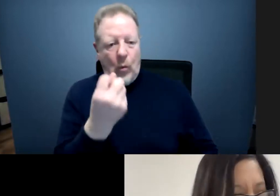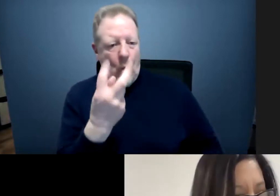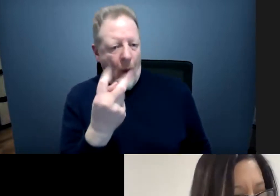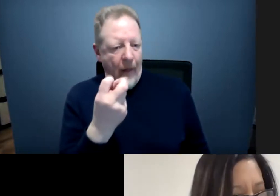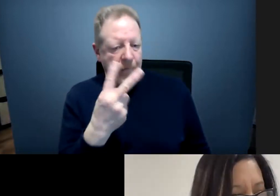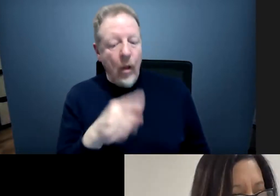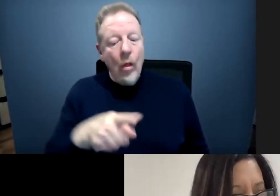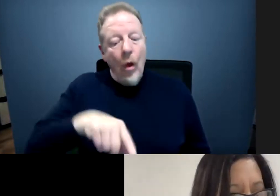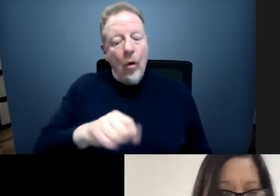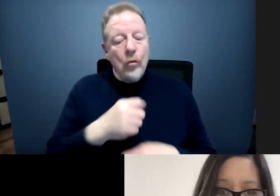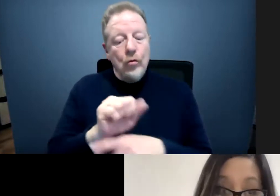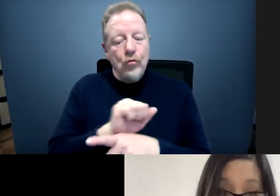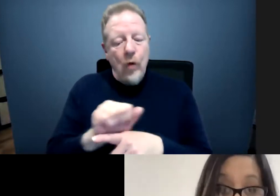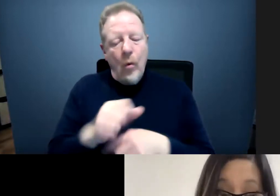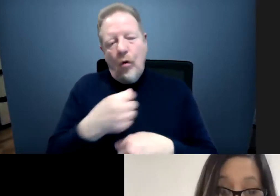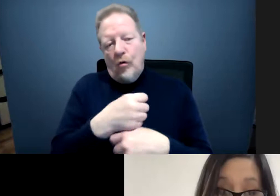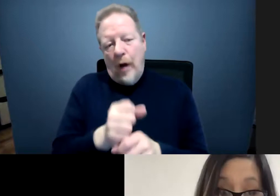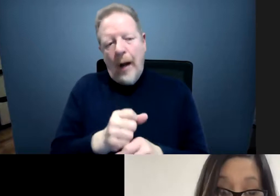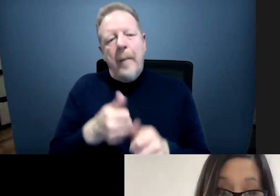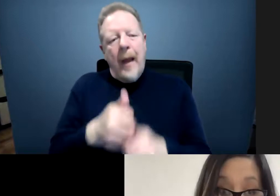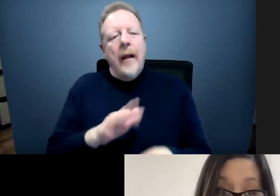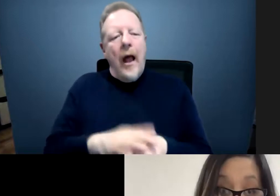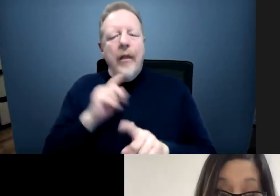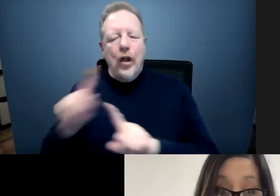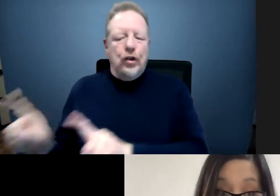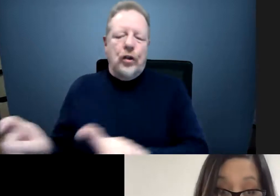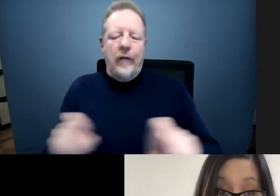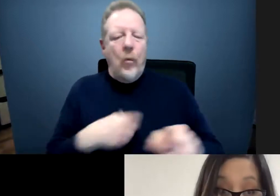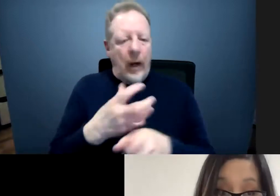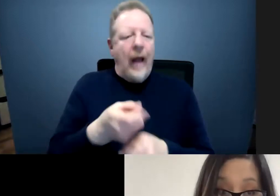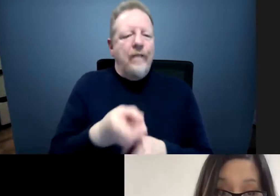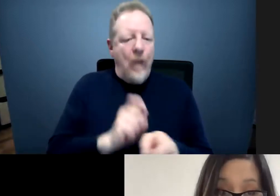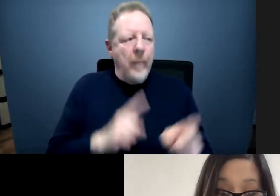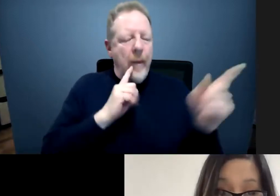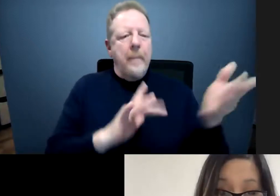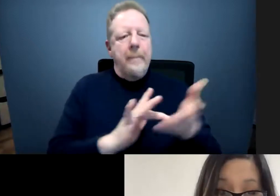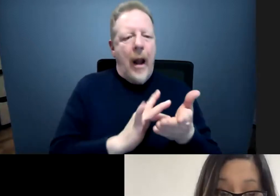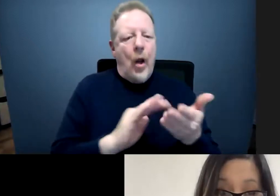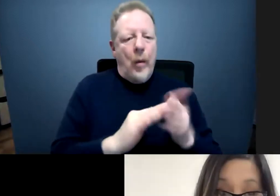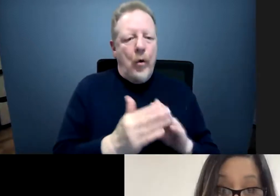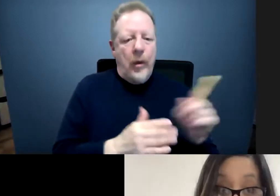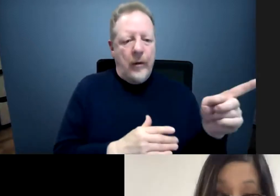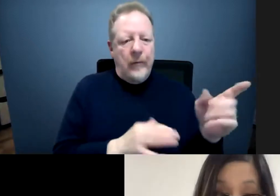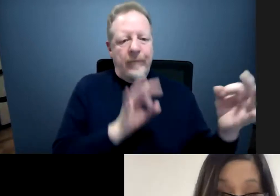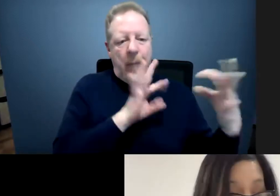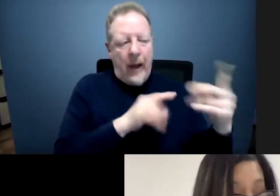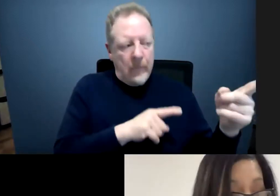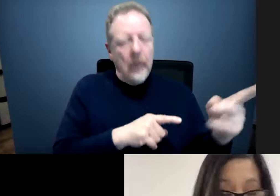were created based on the results of the survey that we got from the medical community. So we identified knowledge gaps, and these